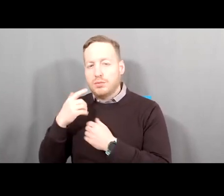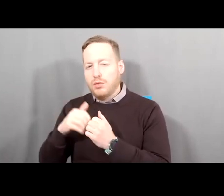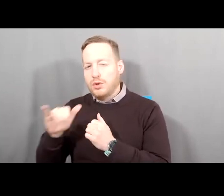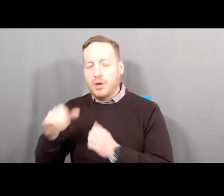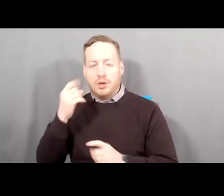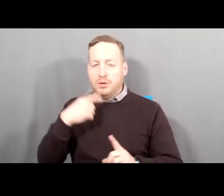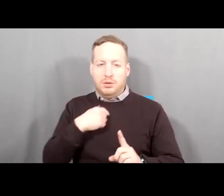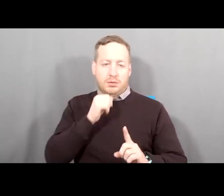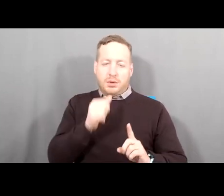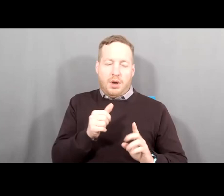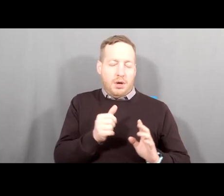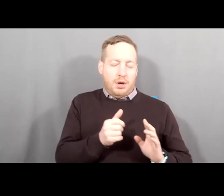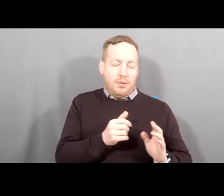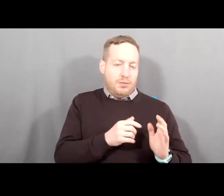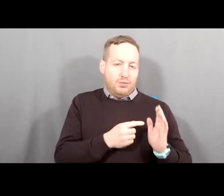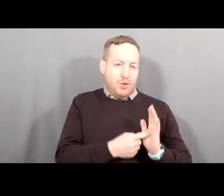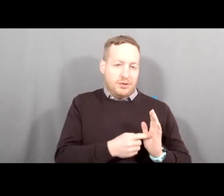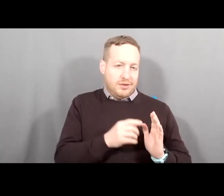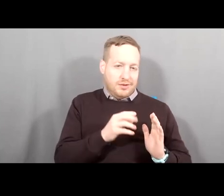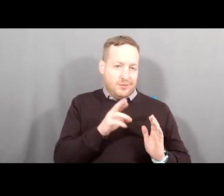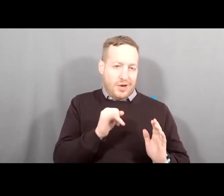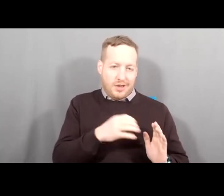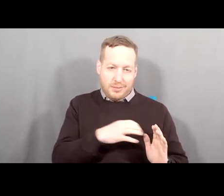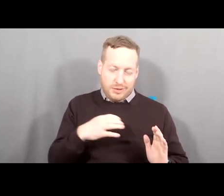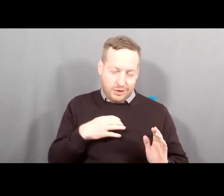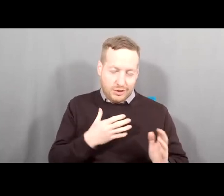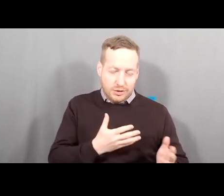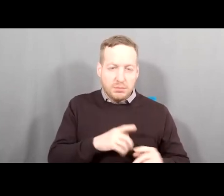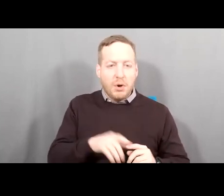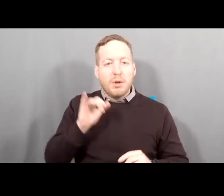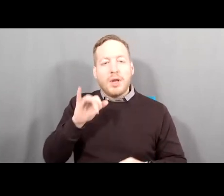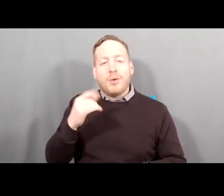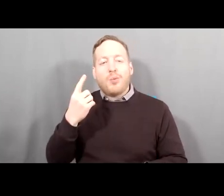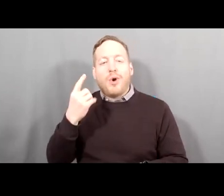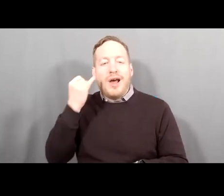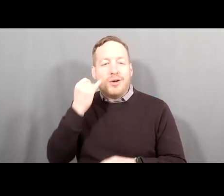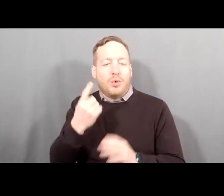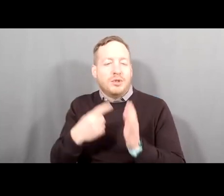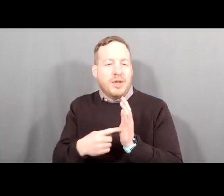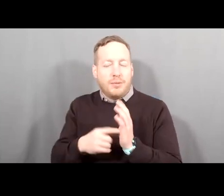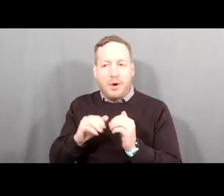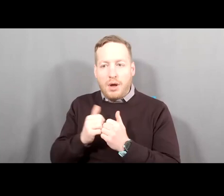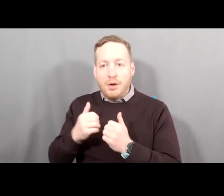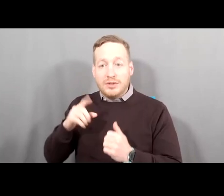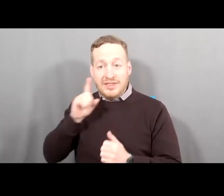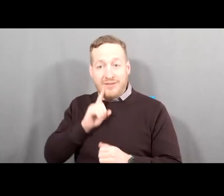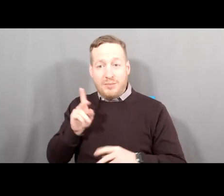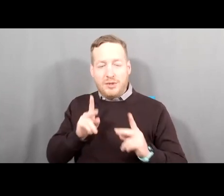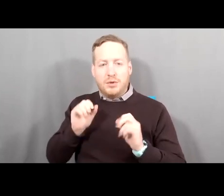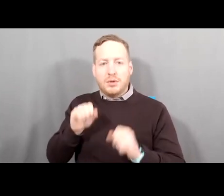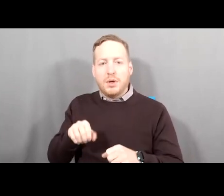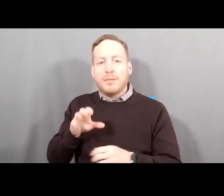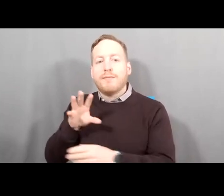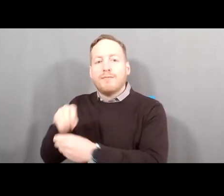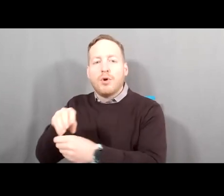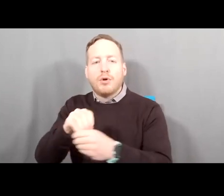the people who's responsible for that. And it's not related, I'm not representing the commission on this. I would be there. This is just